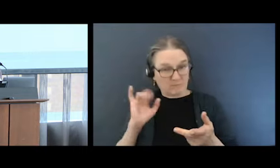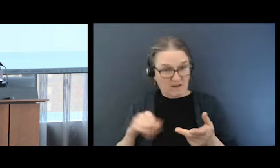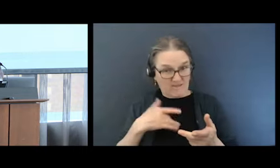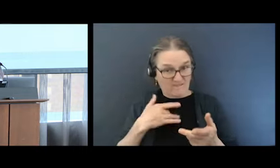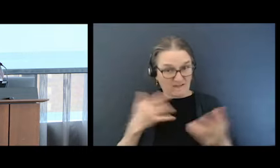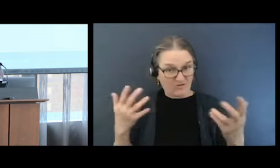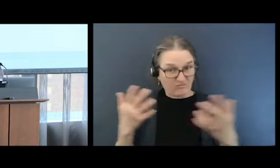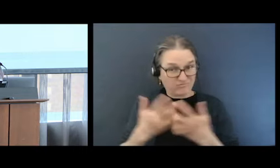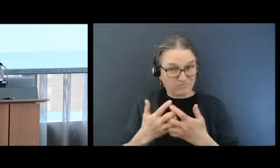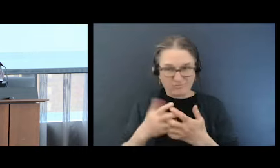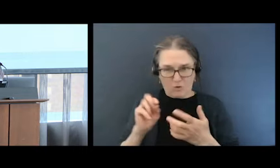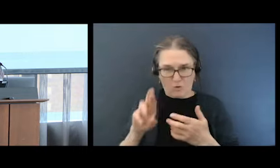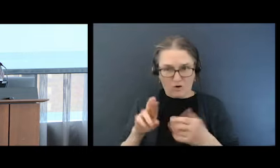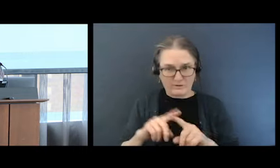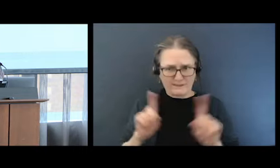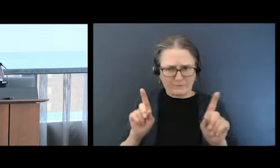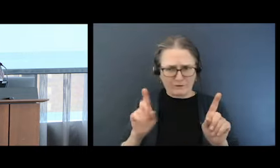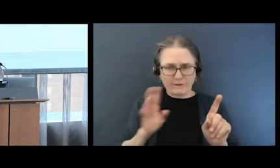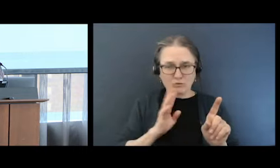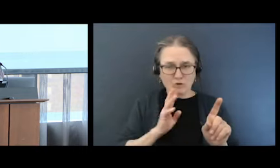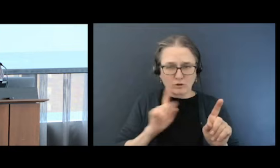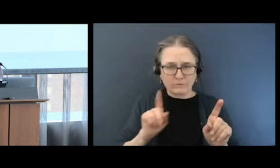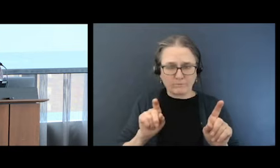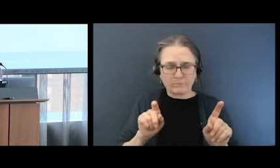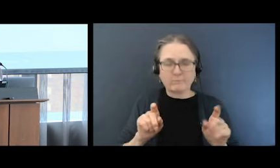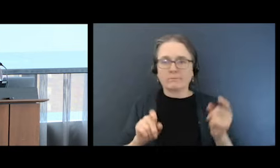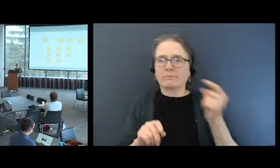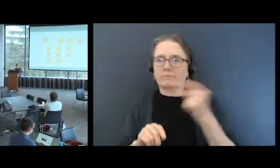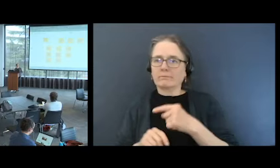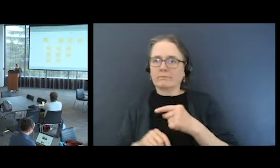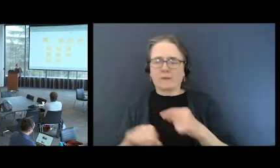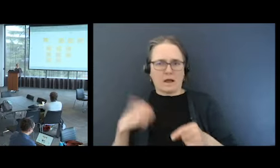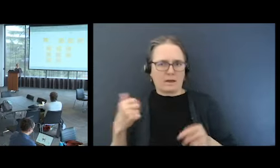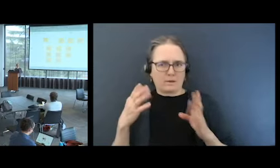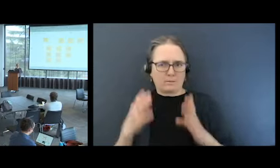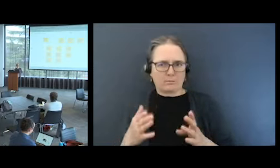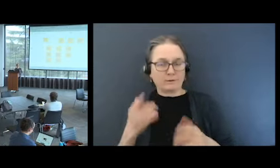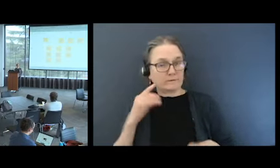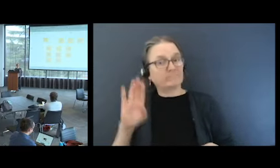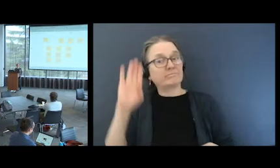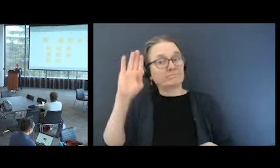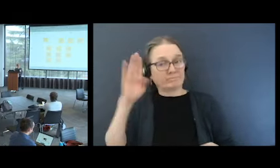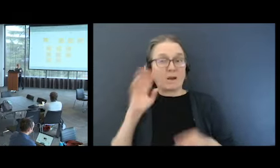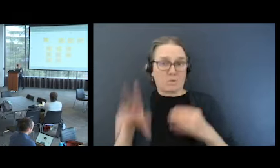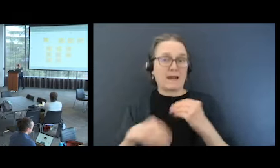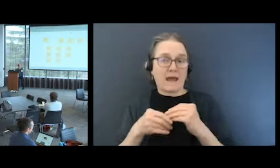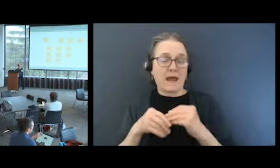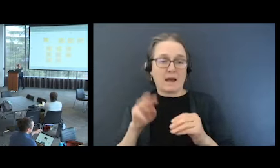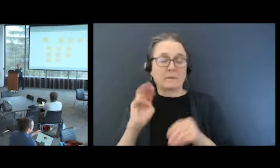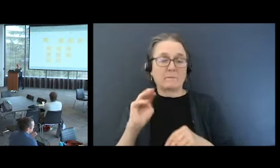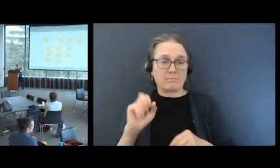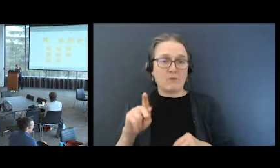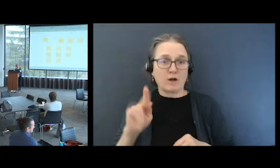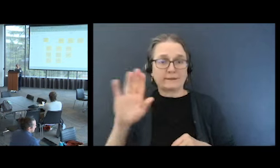Yeah. I'd like to add something to Mark's definition based on that. Like, I think that there's the example of like